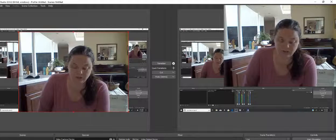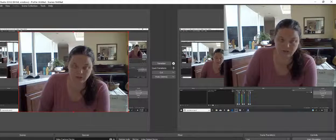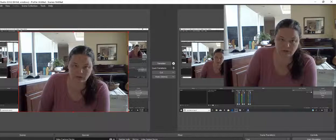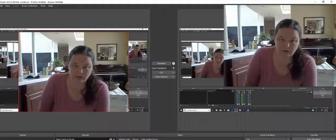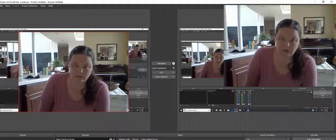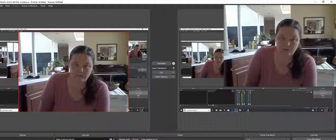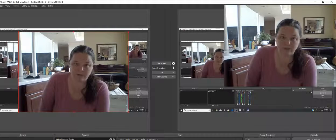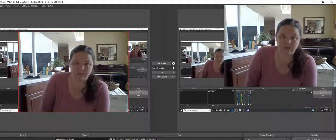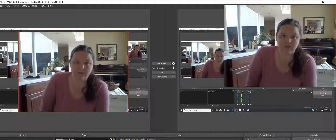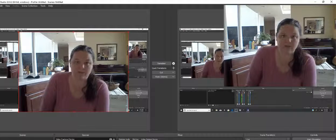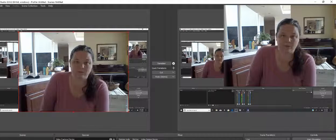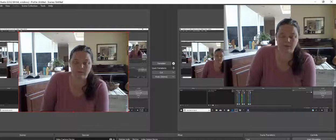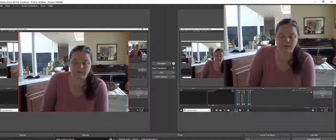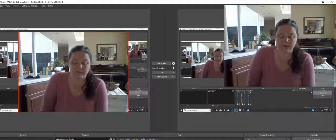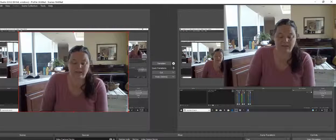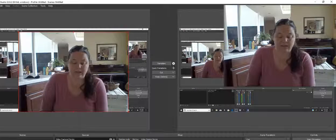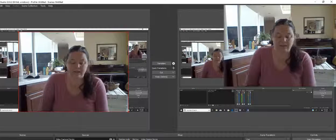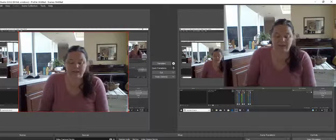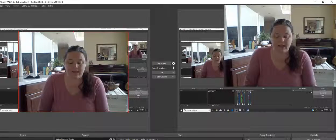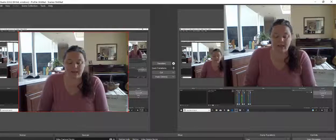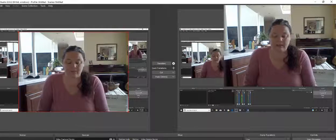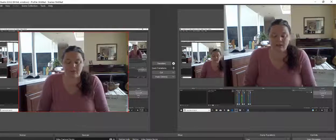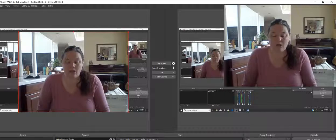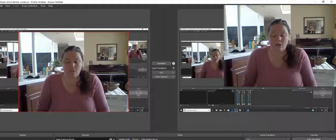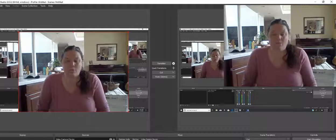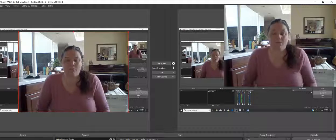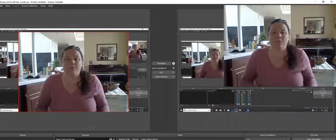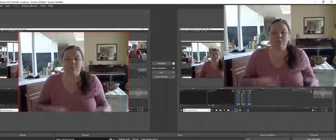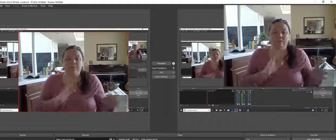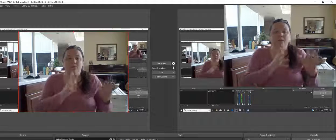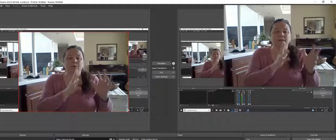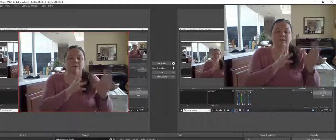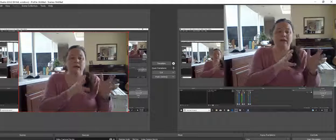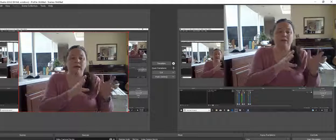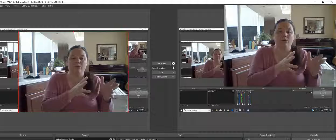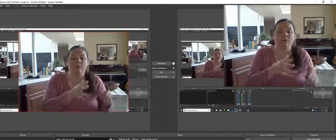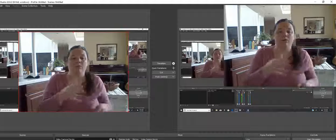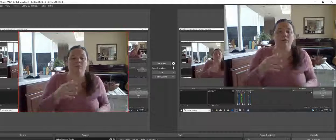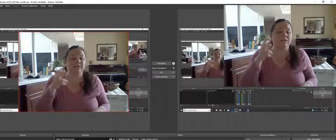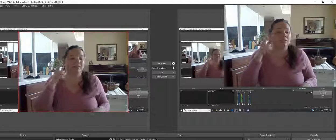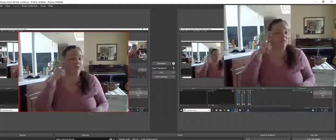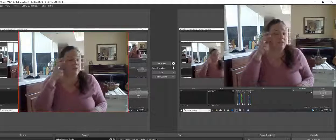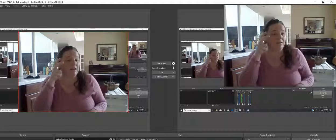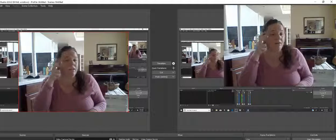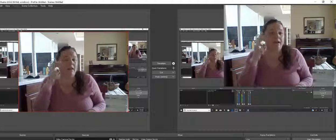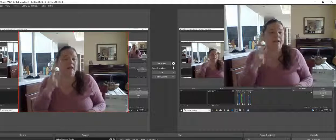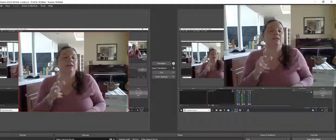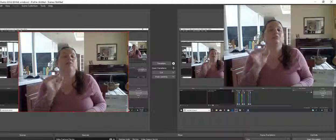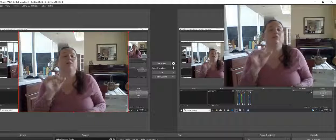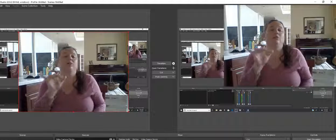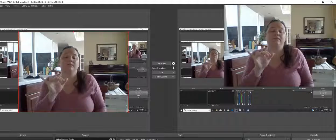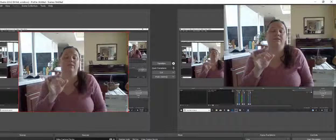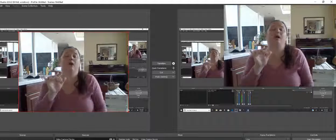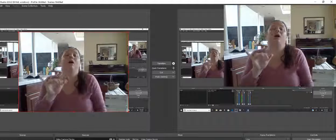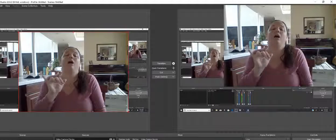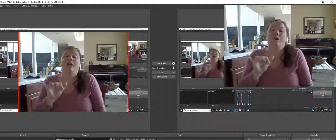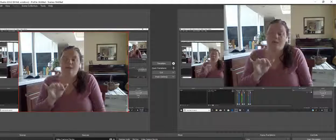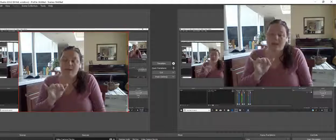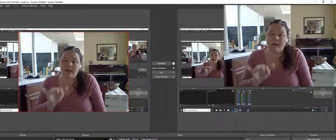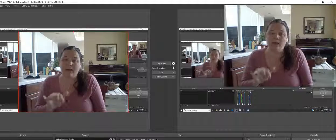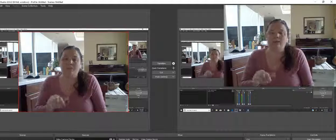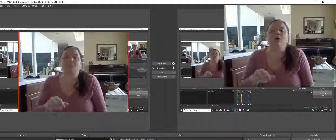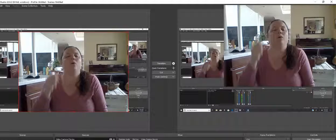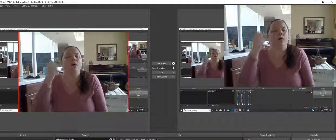Pretty sure I mentioned it in class, but let me just say it again just in case. Remember, when someone is signing with you, listener's feedback is when you're saying,